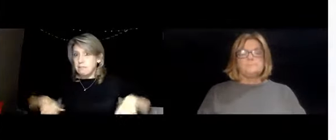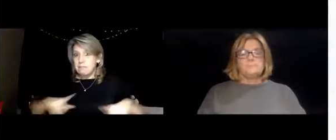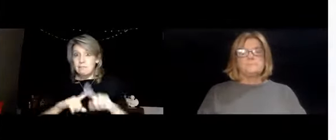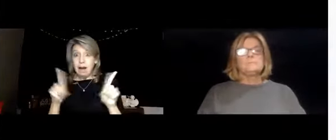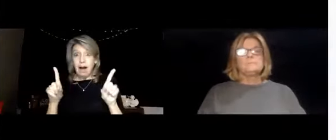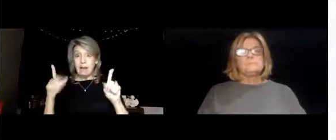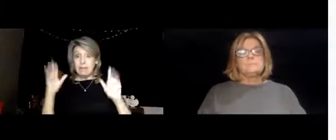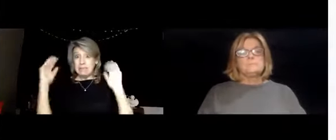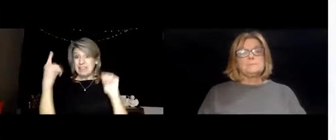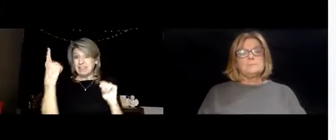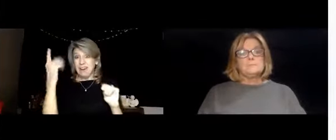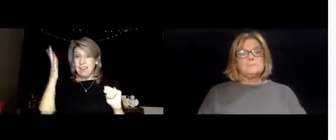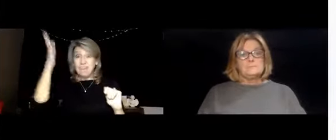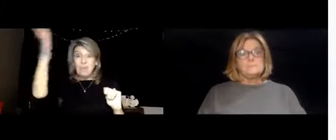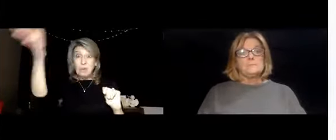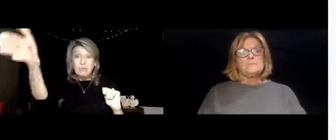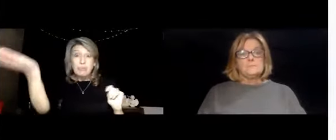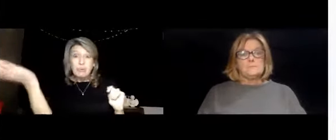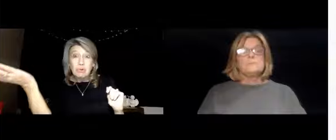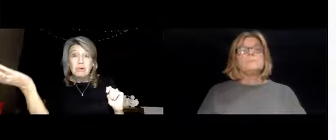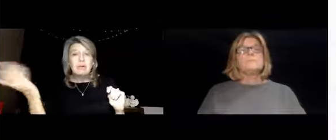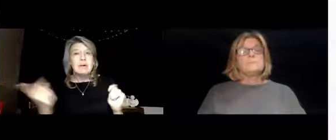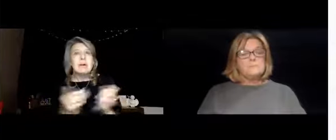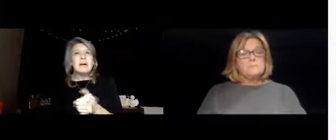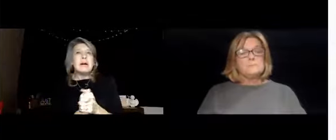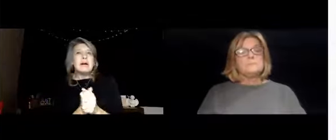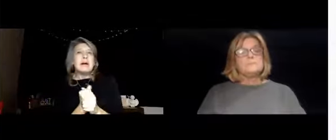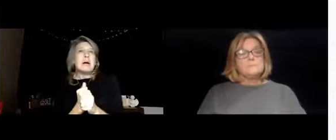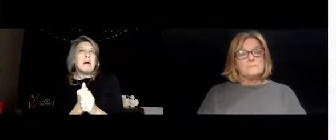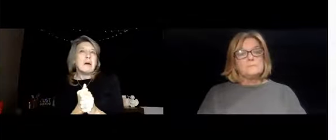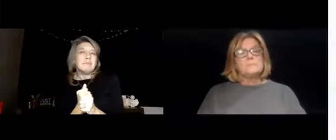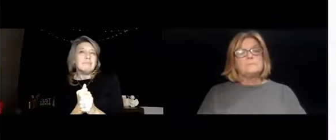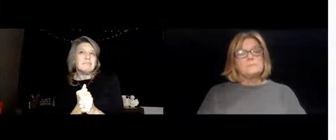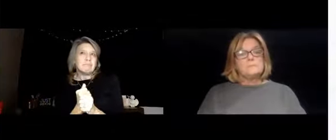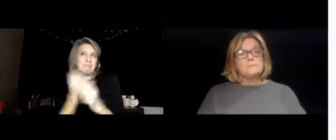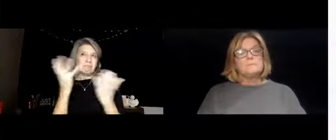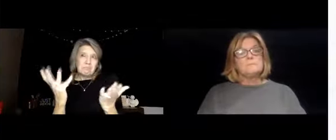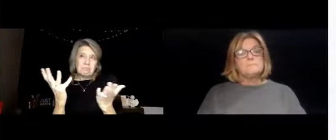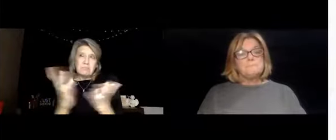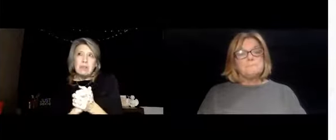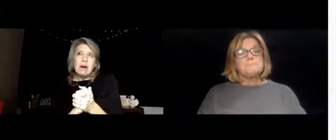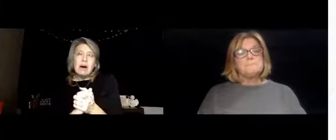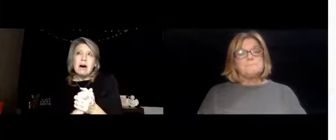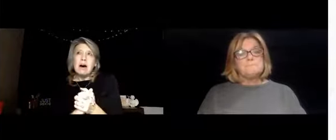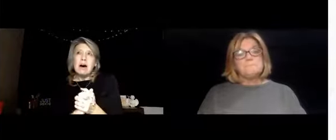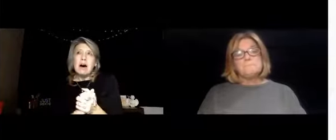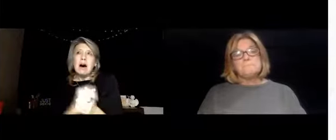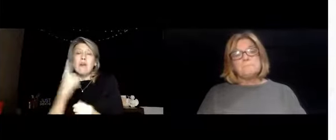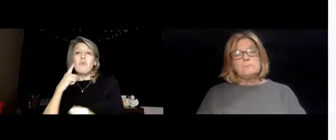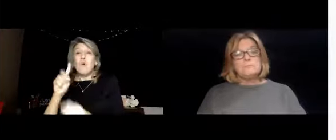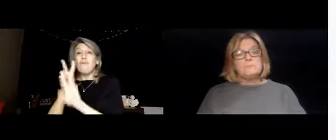yet, but I know that one's coming here in the near future. So I don't